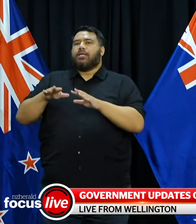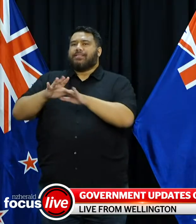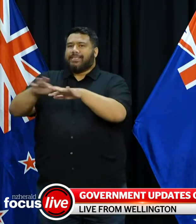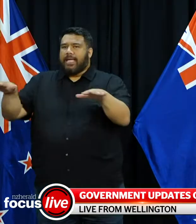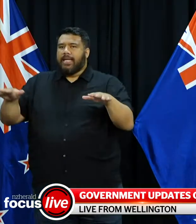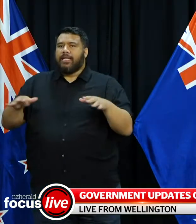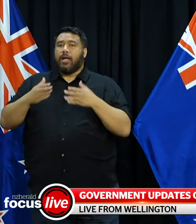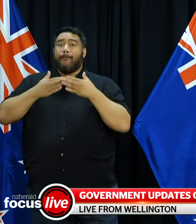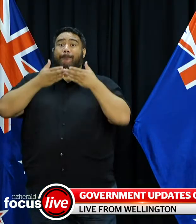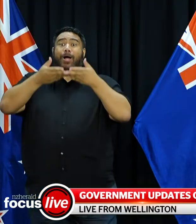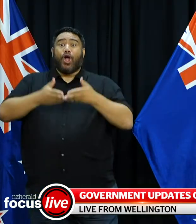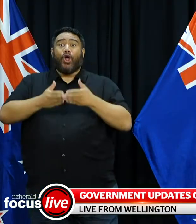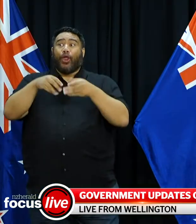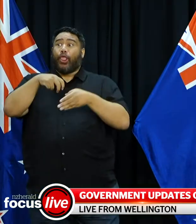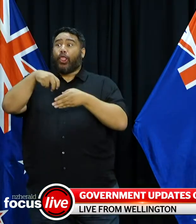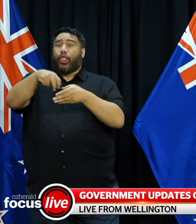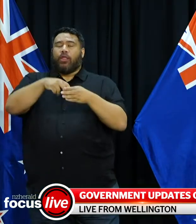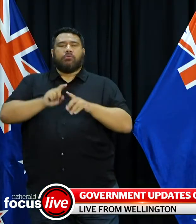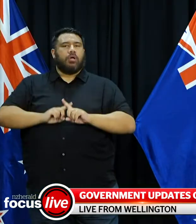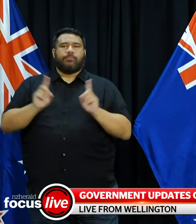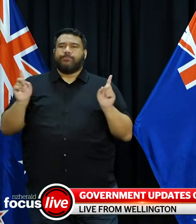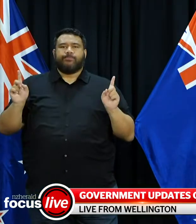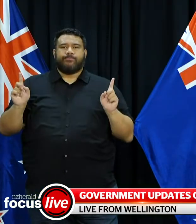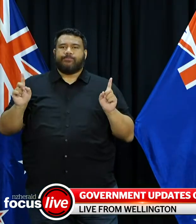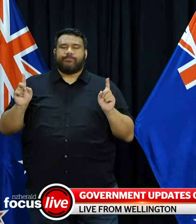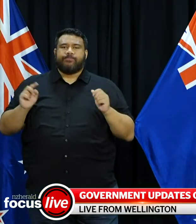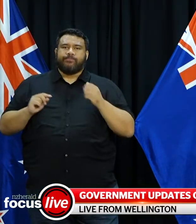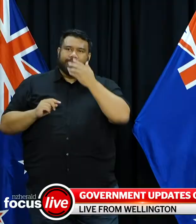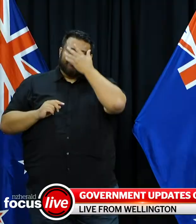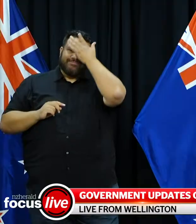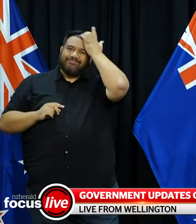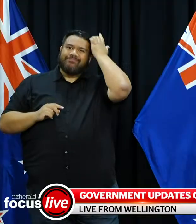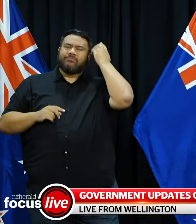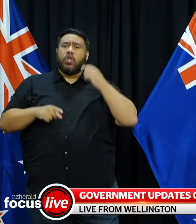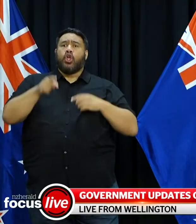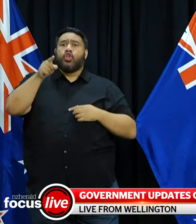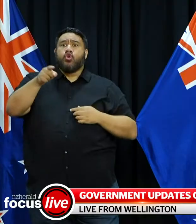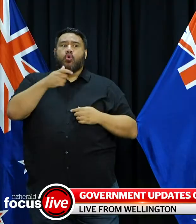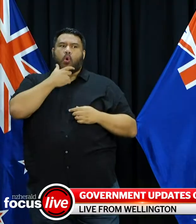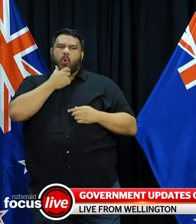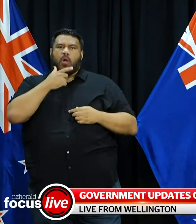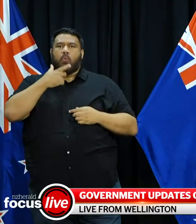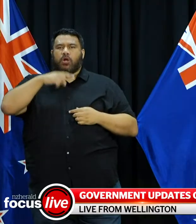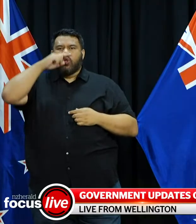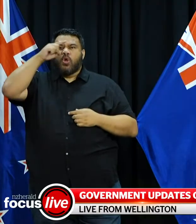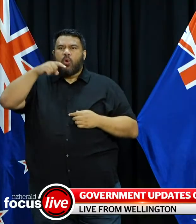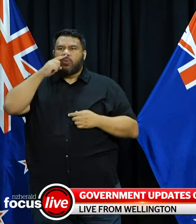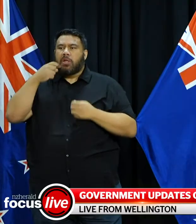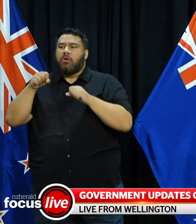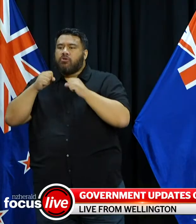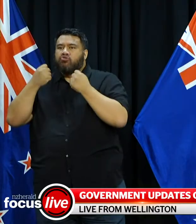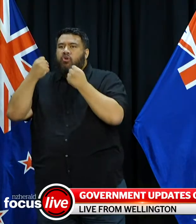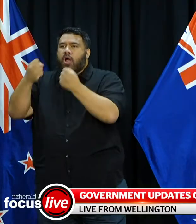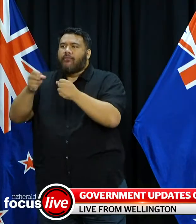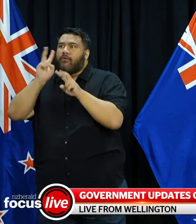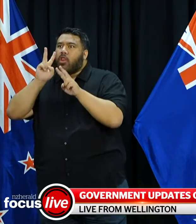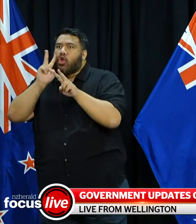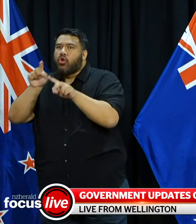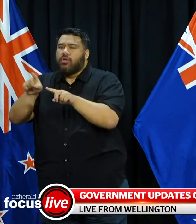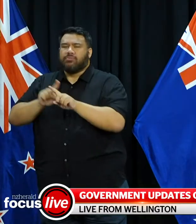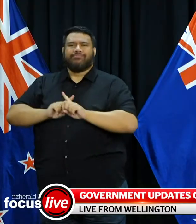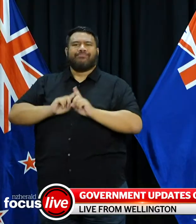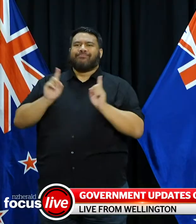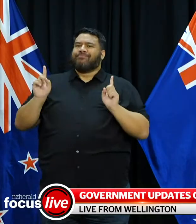out in boats. We ask that people do not go sightseeing. This is important. The first wave may not